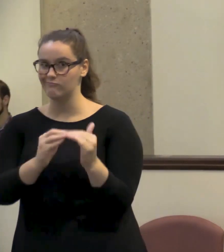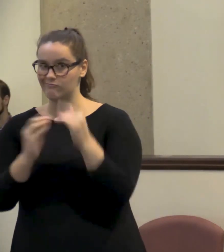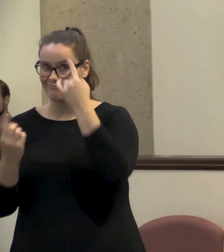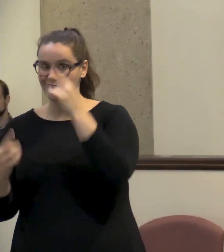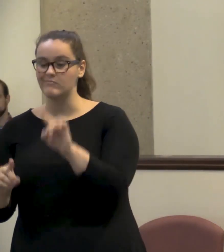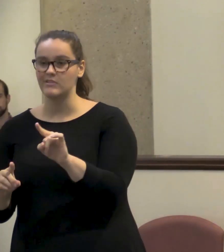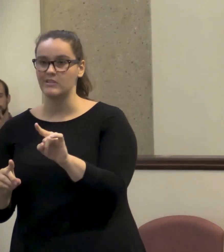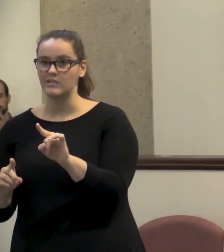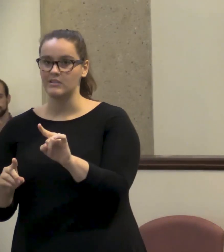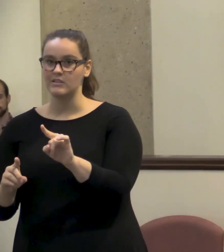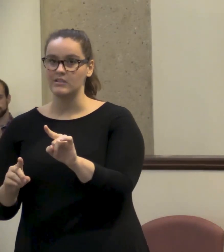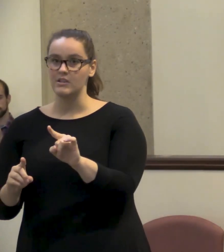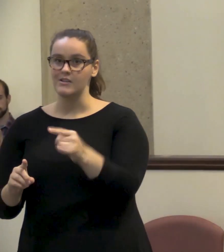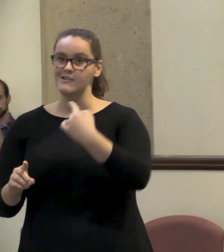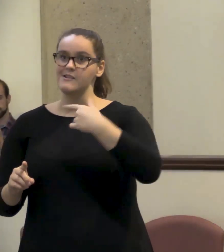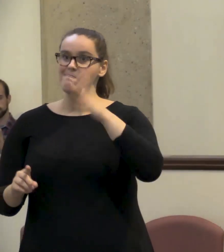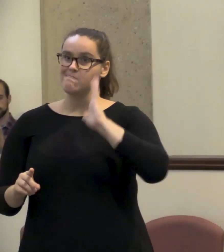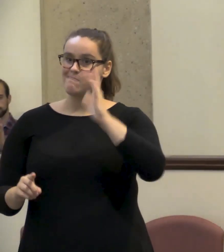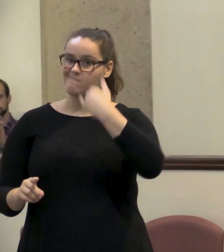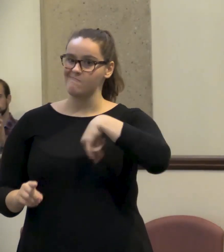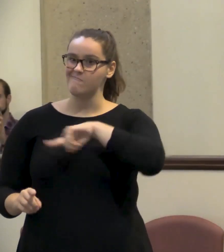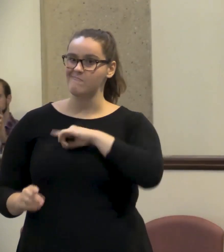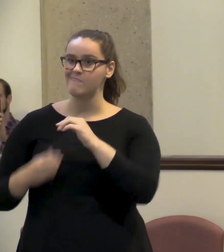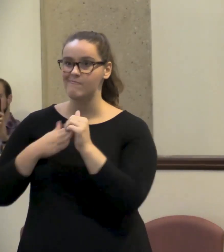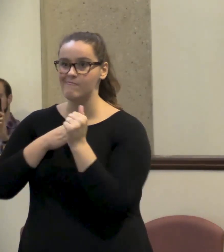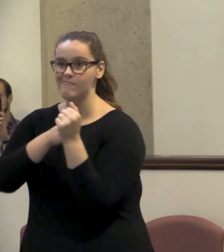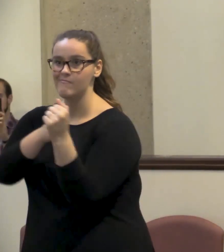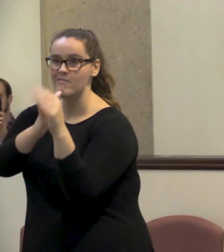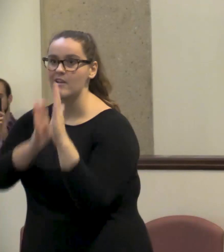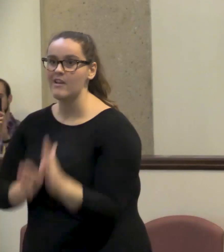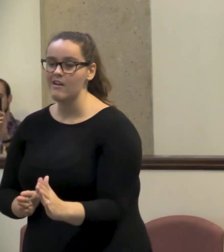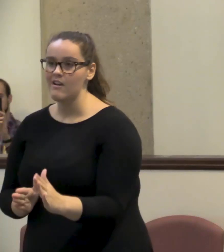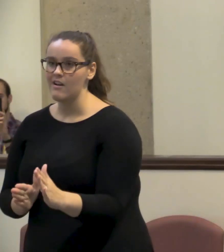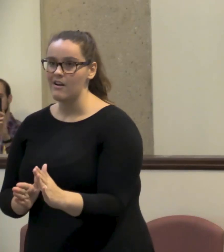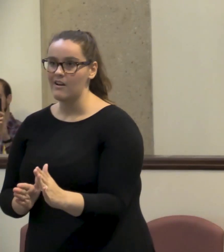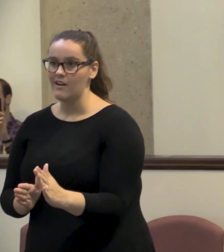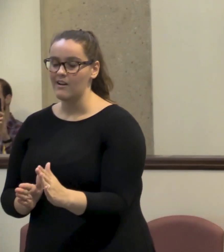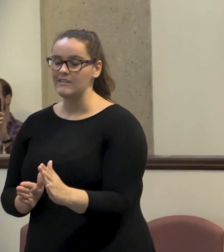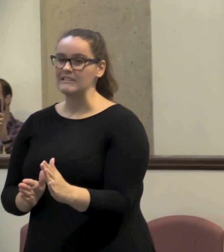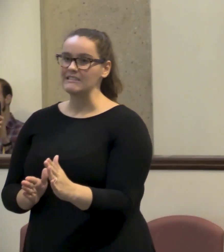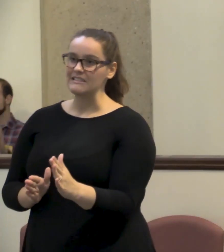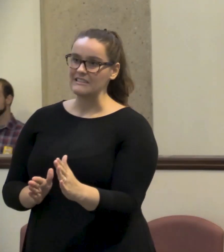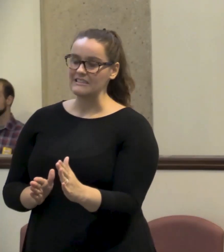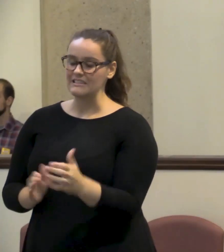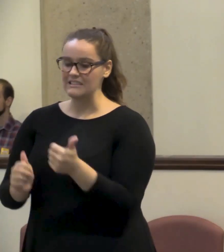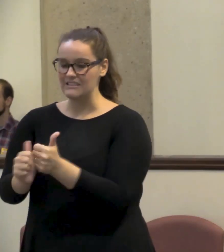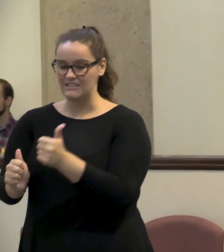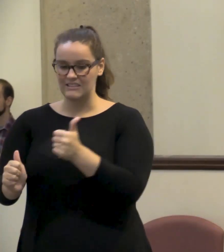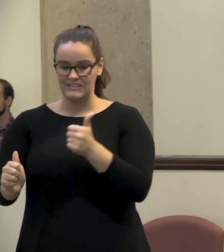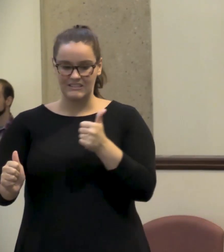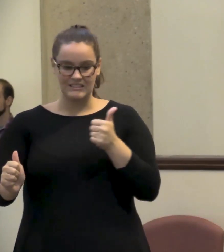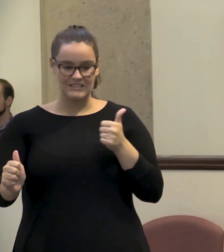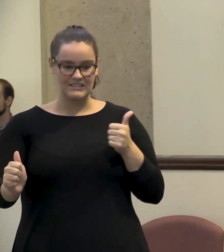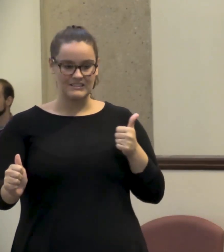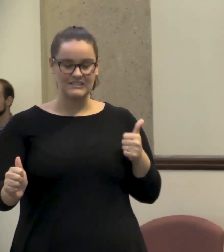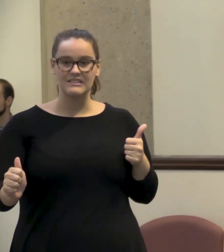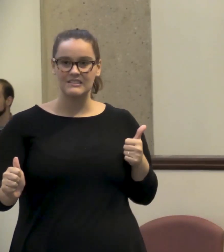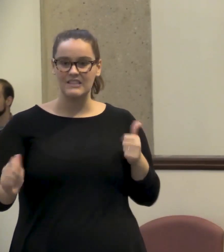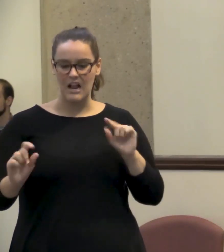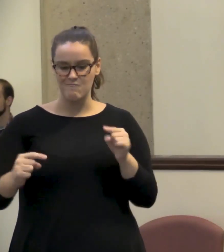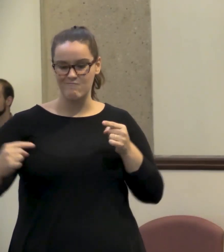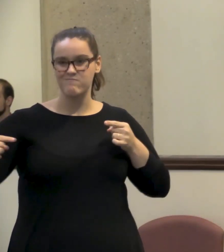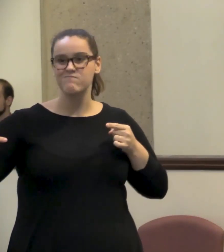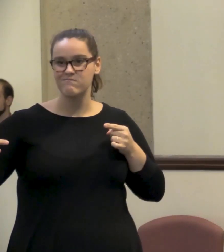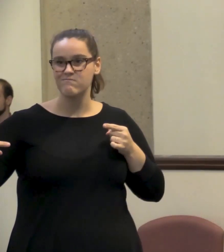We went from being a leader on climate change to being a laggard, an opponent of the